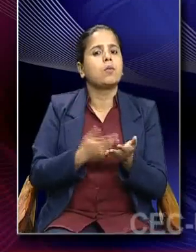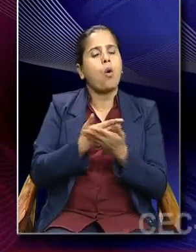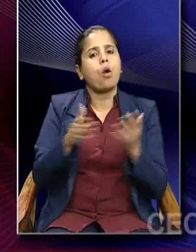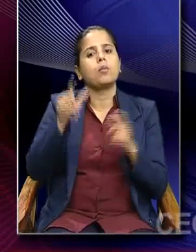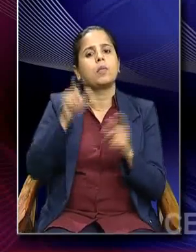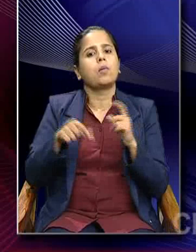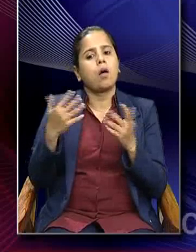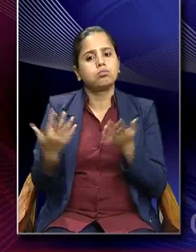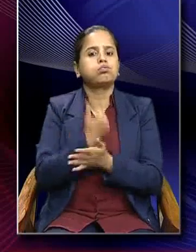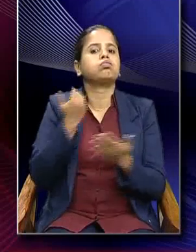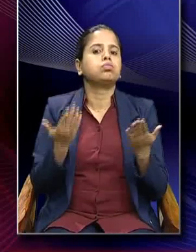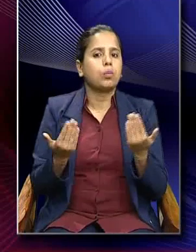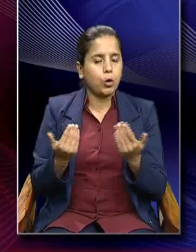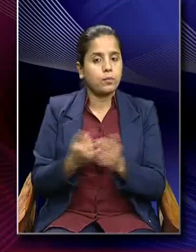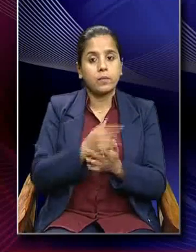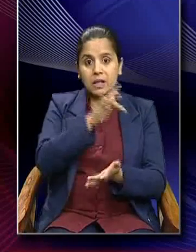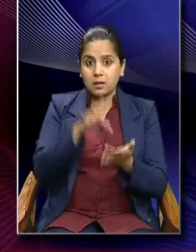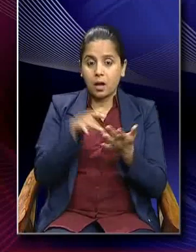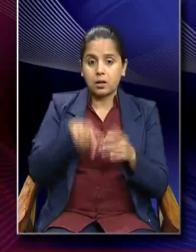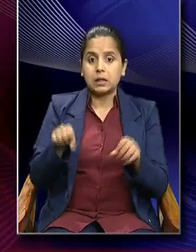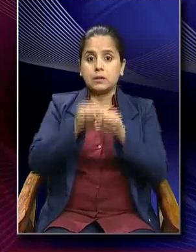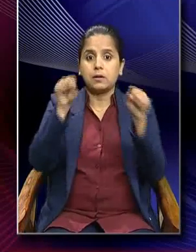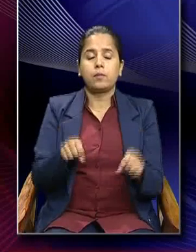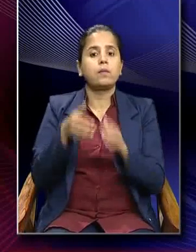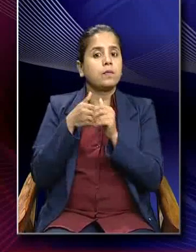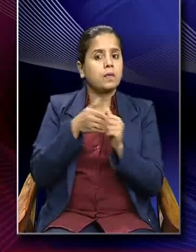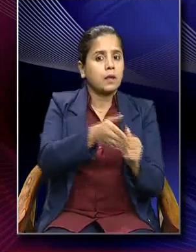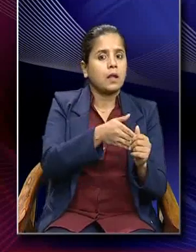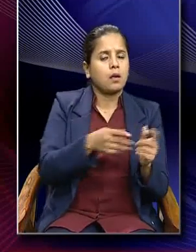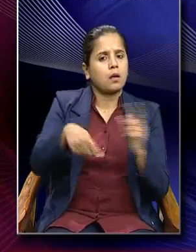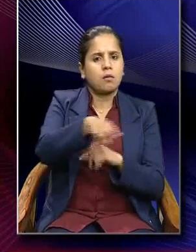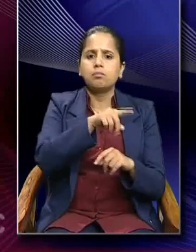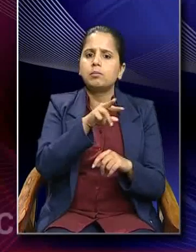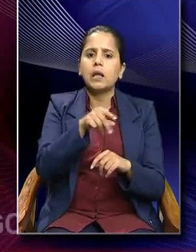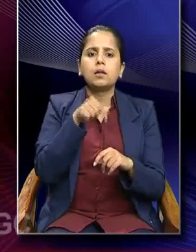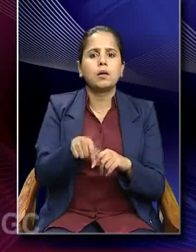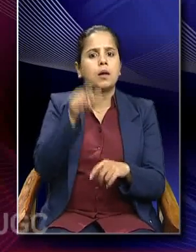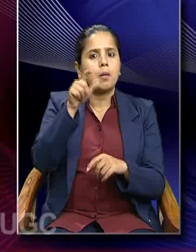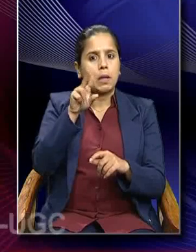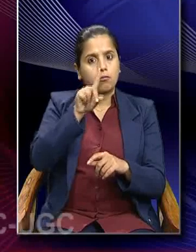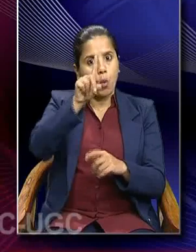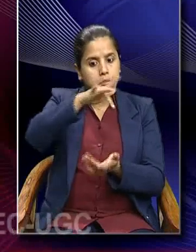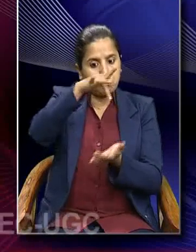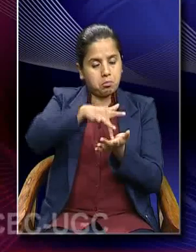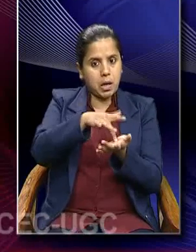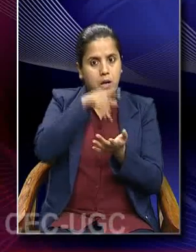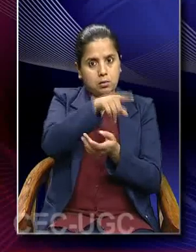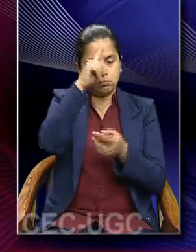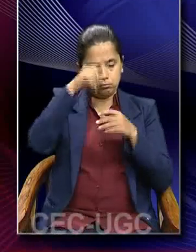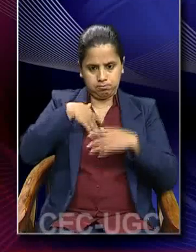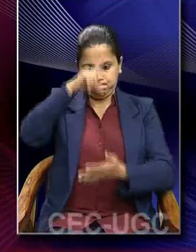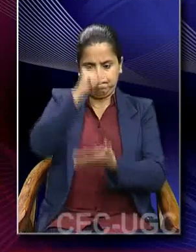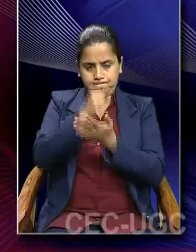is attained. Centralized system leads to a violent economy, and violence which